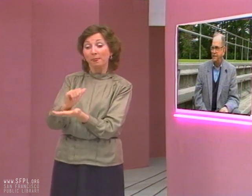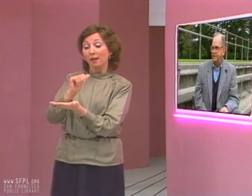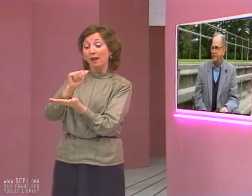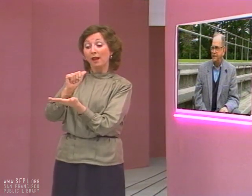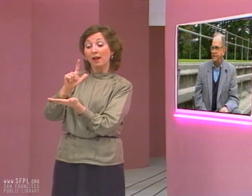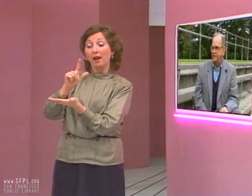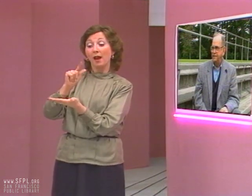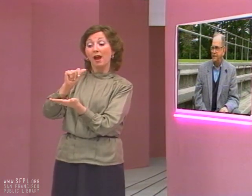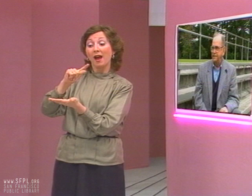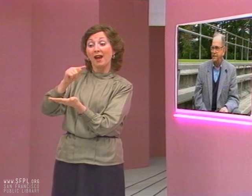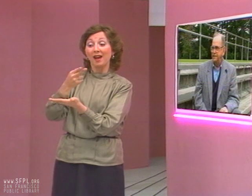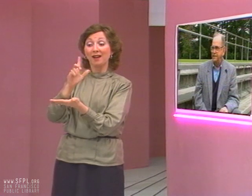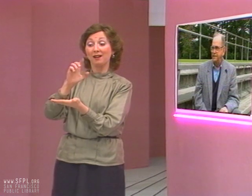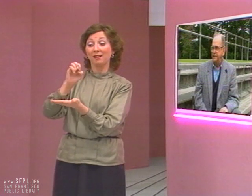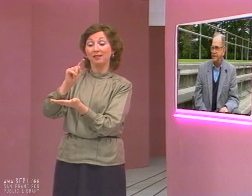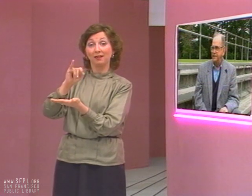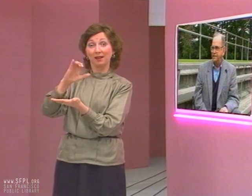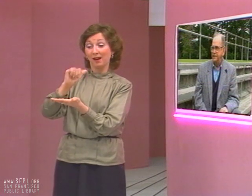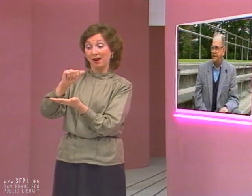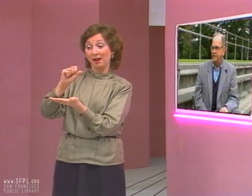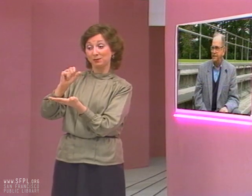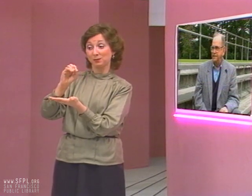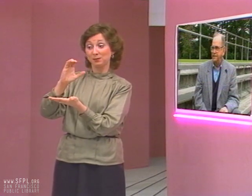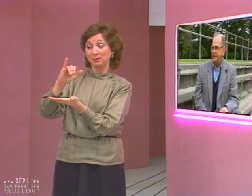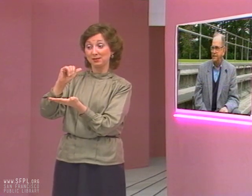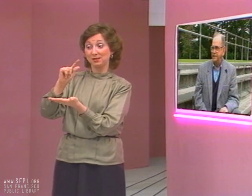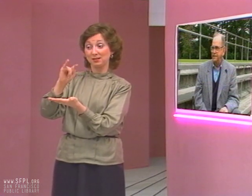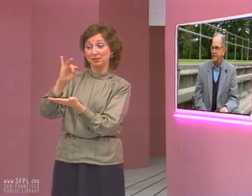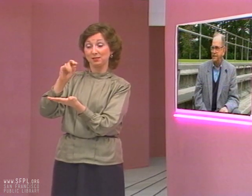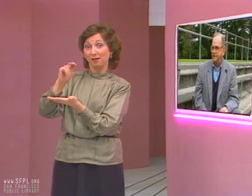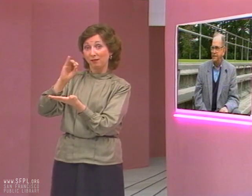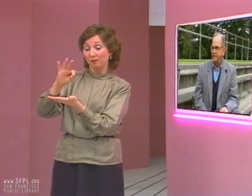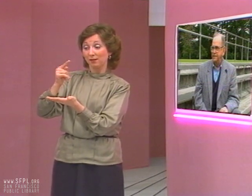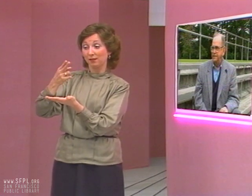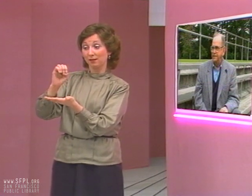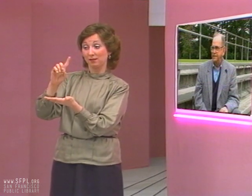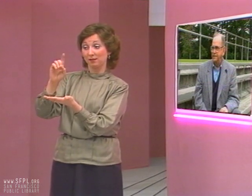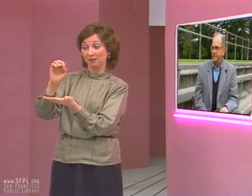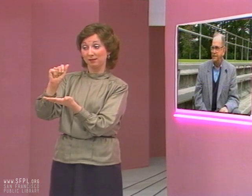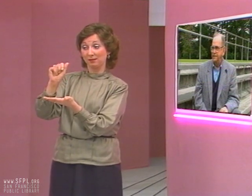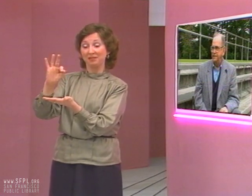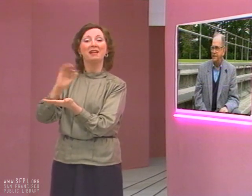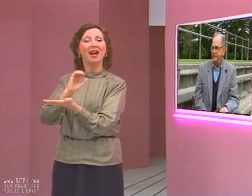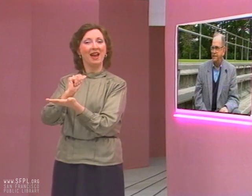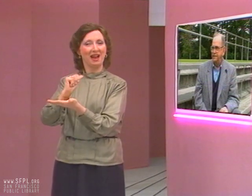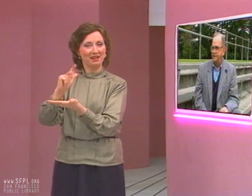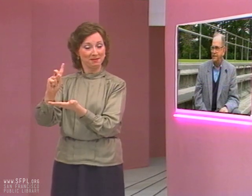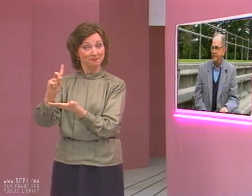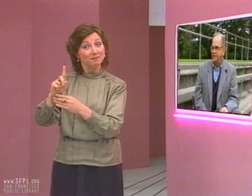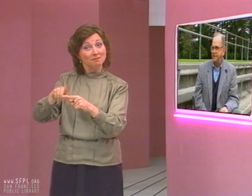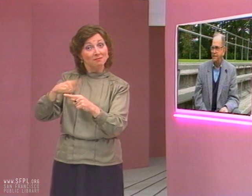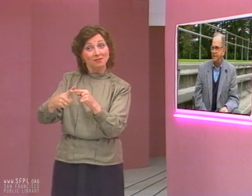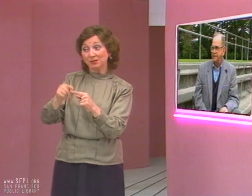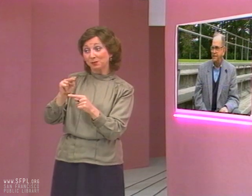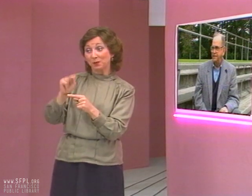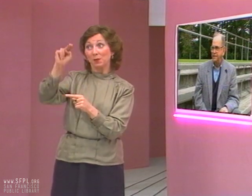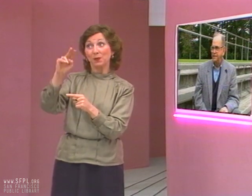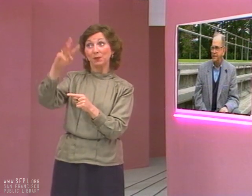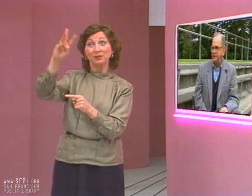became a leader of the American Athletic Association of the Deaf, the AAAD, a national